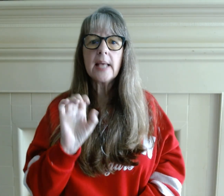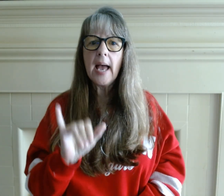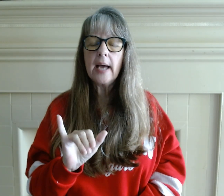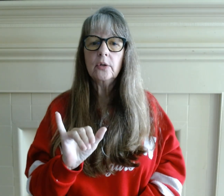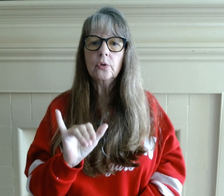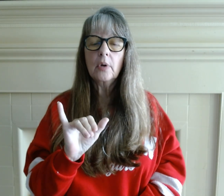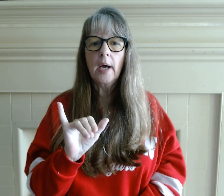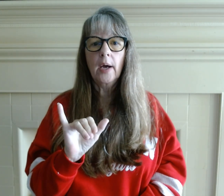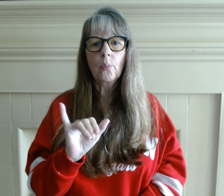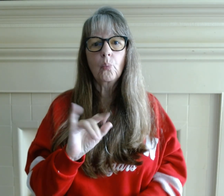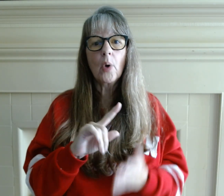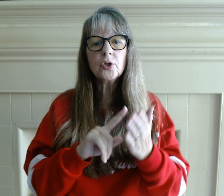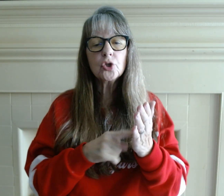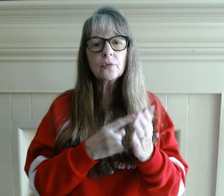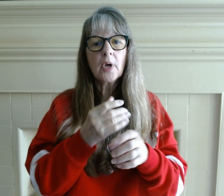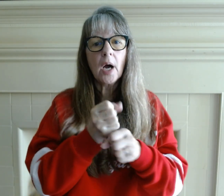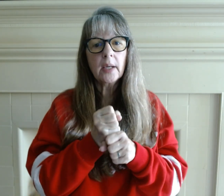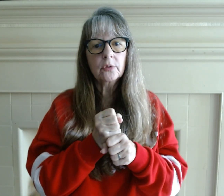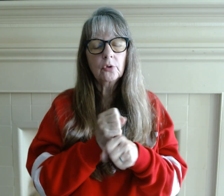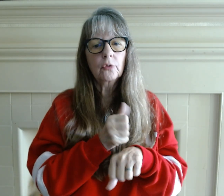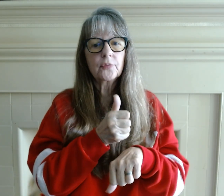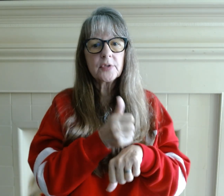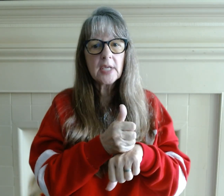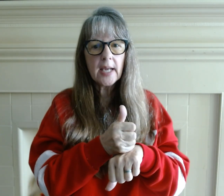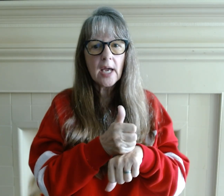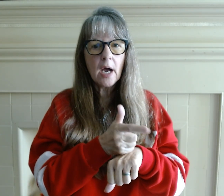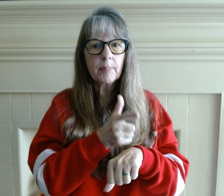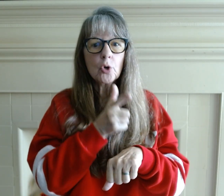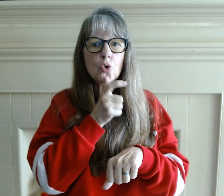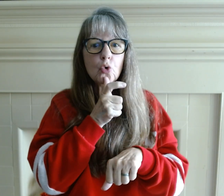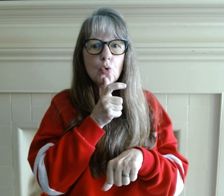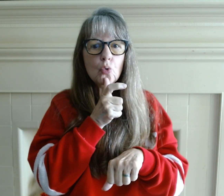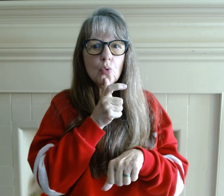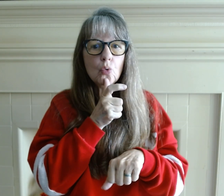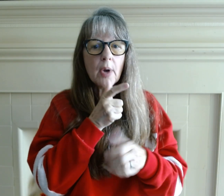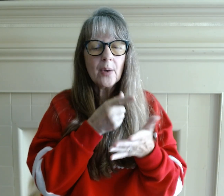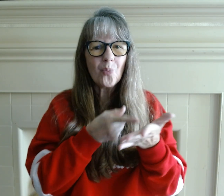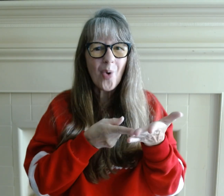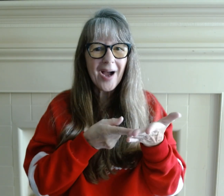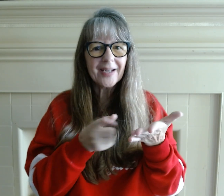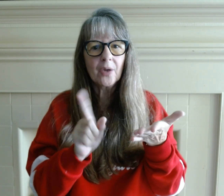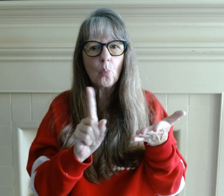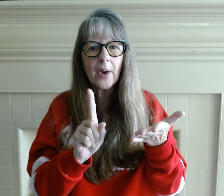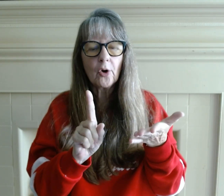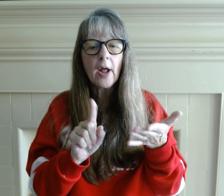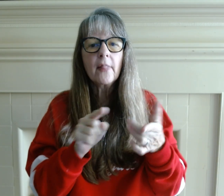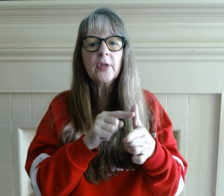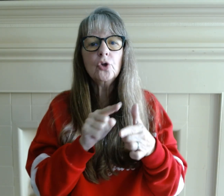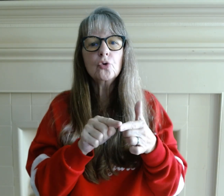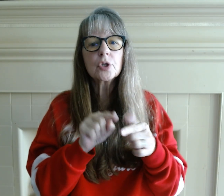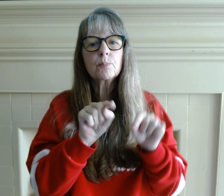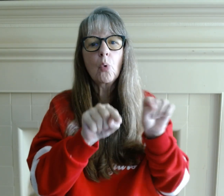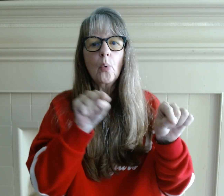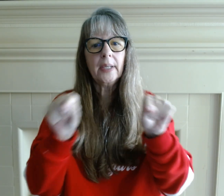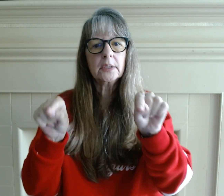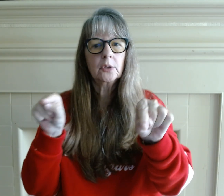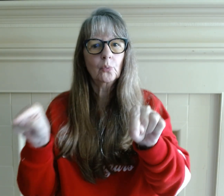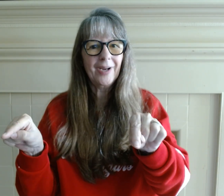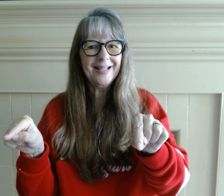that once you've set up who and what and where, then you just point, right? Those